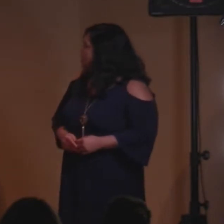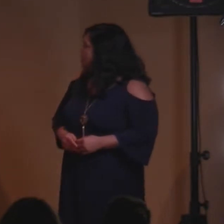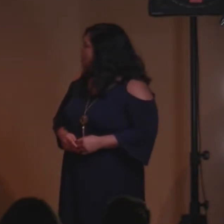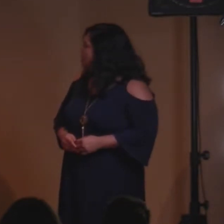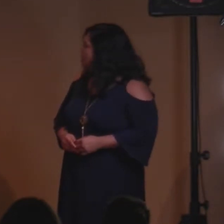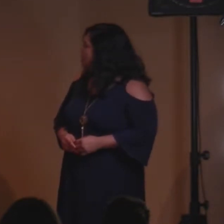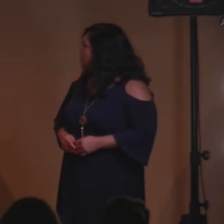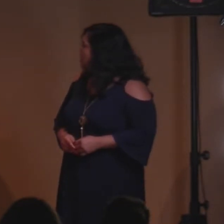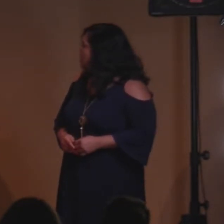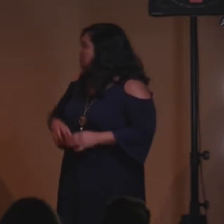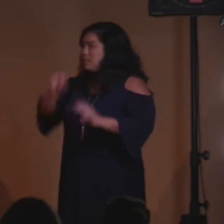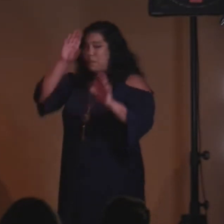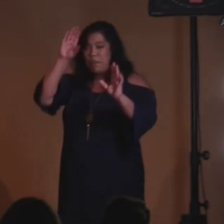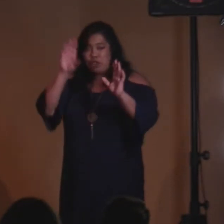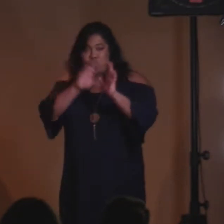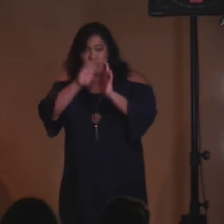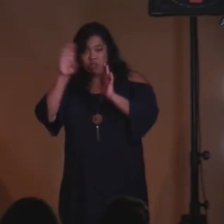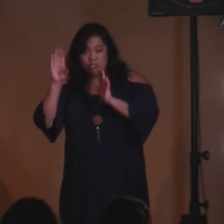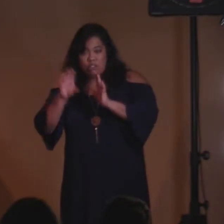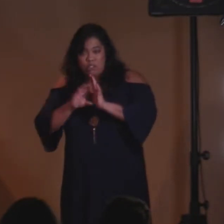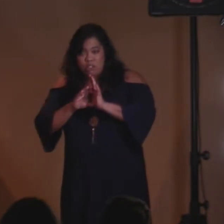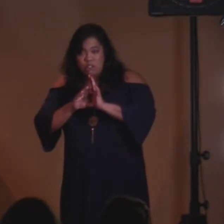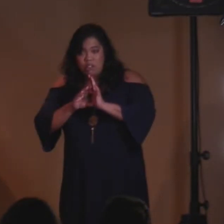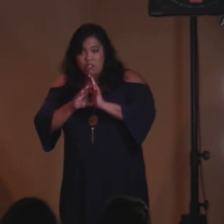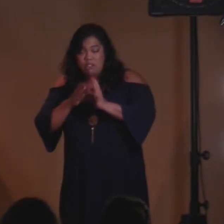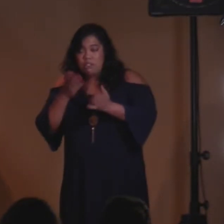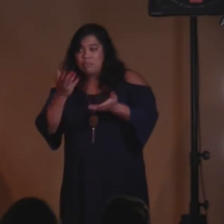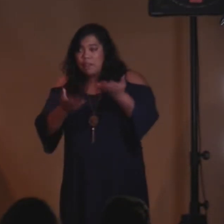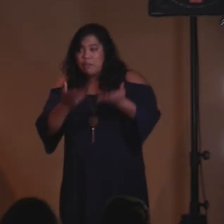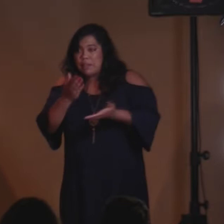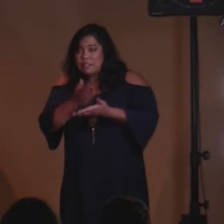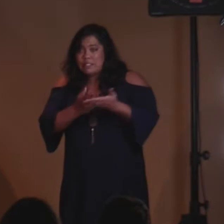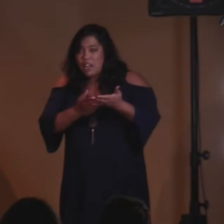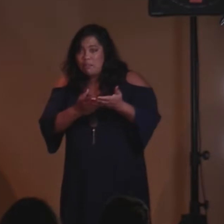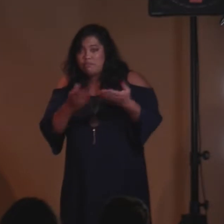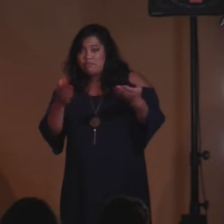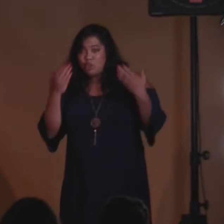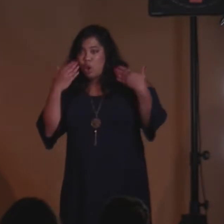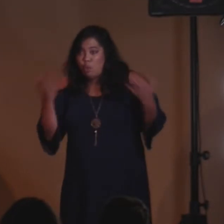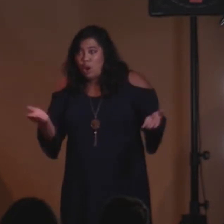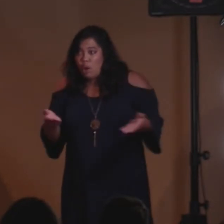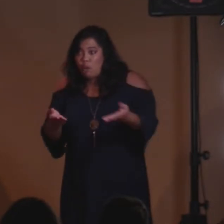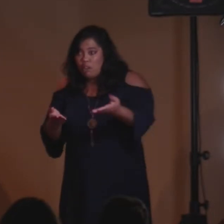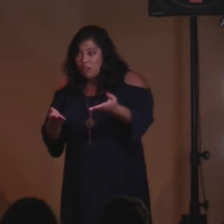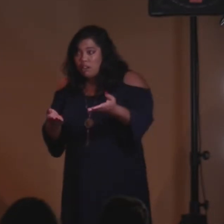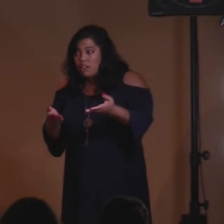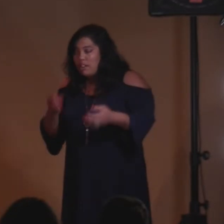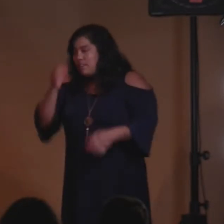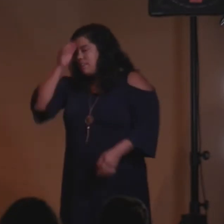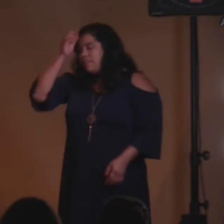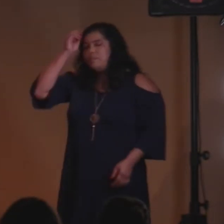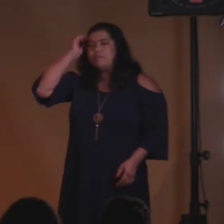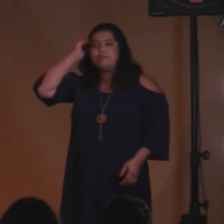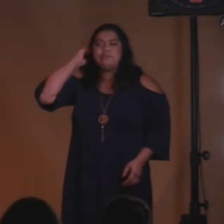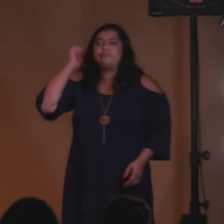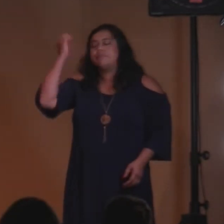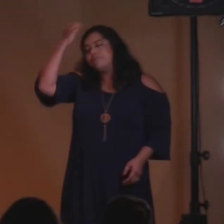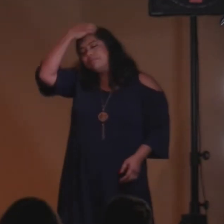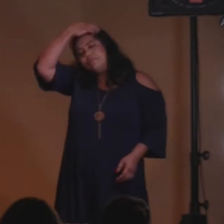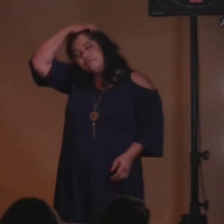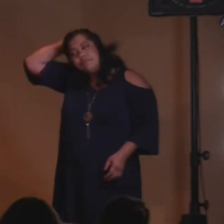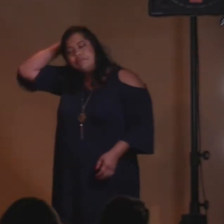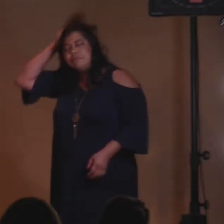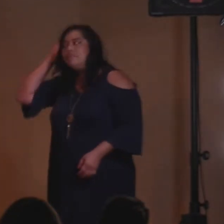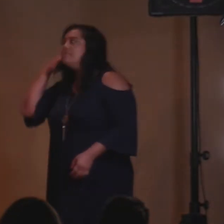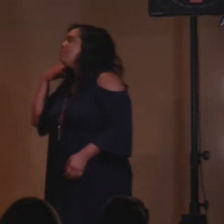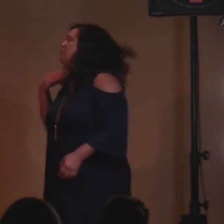Yes. Yes. Anybody not recognize any of these people? You don't know any of them? I know one. Okay, okay. So, for the sake of